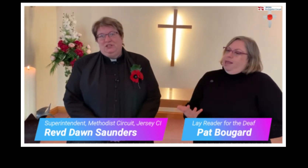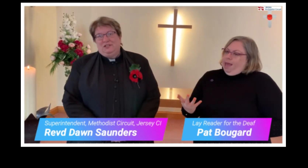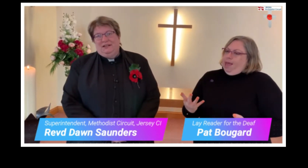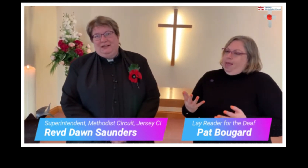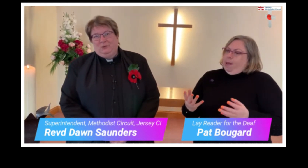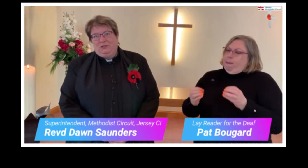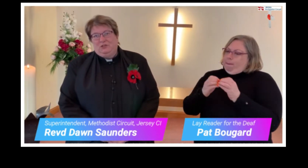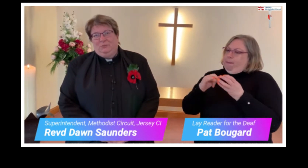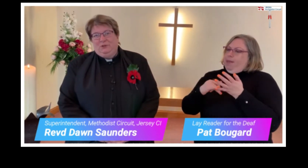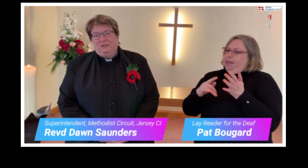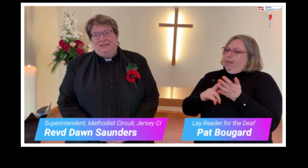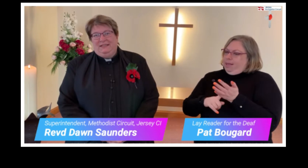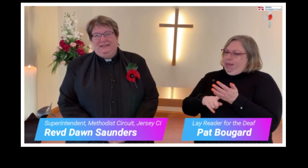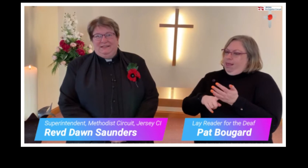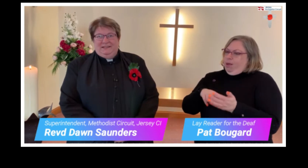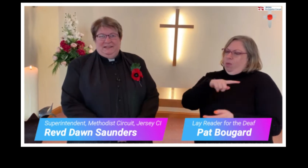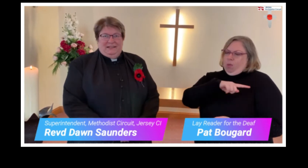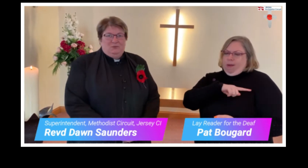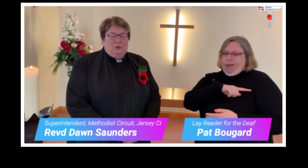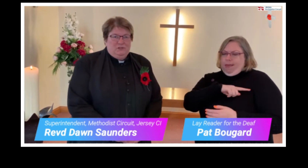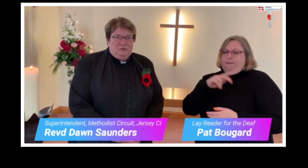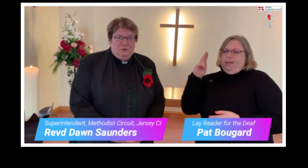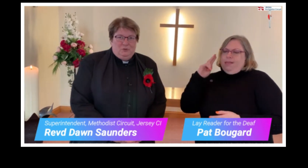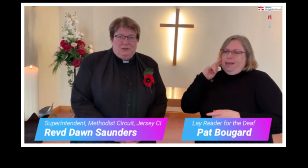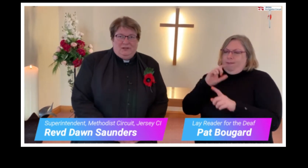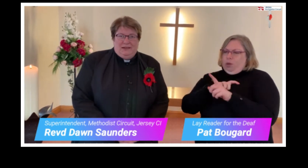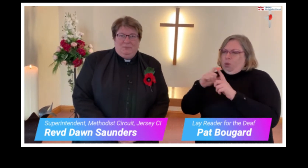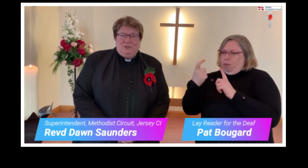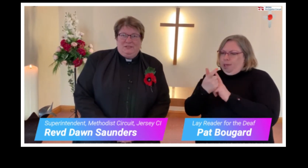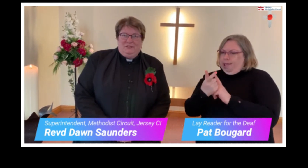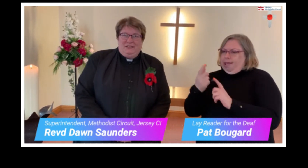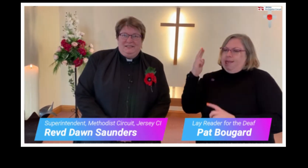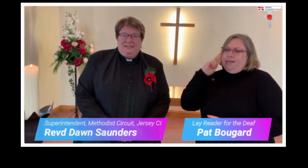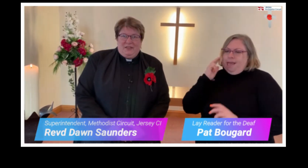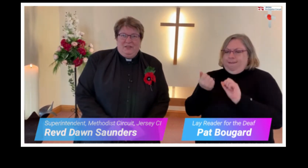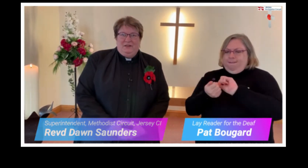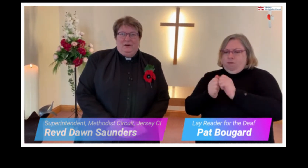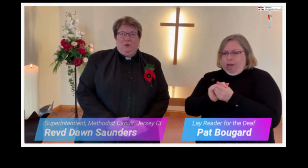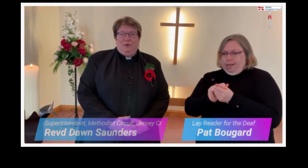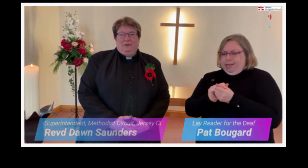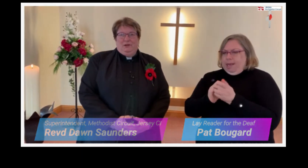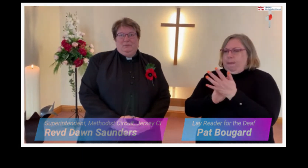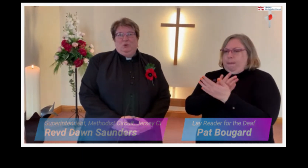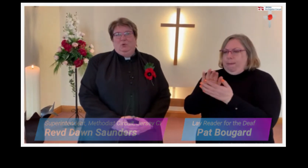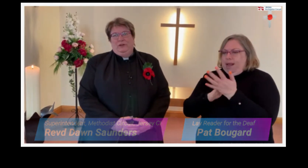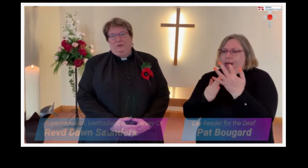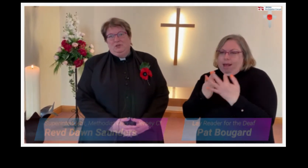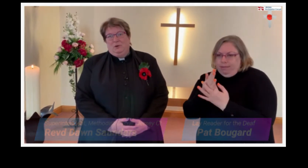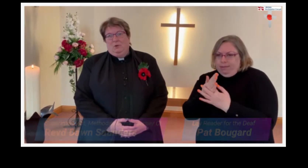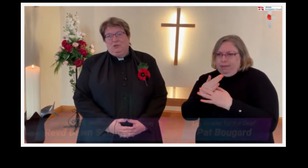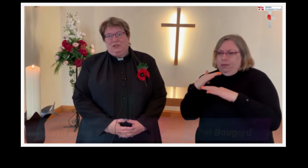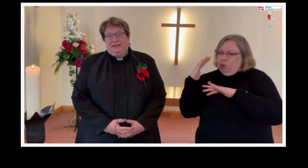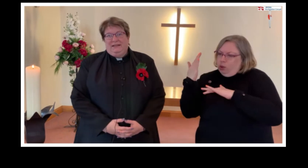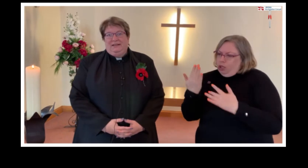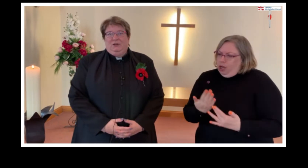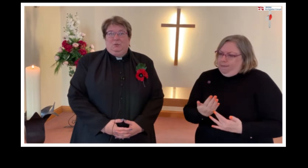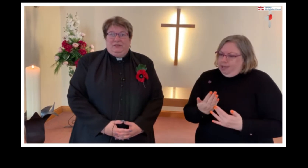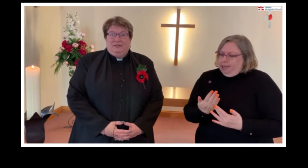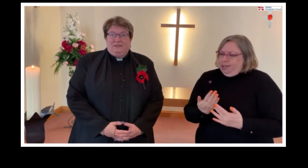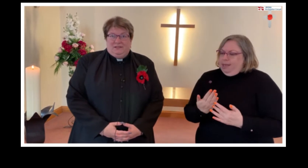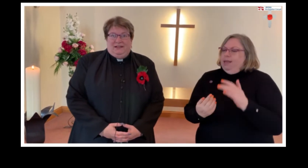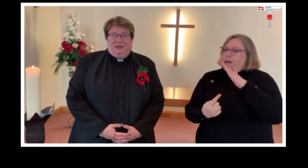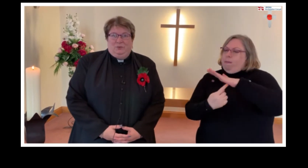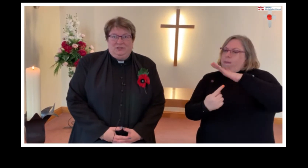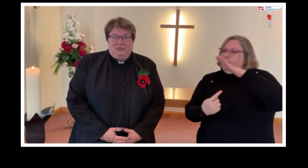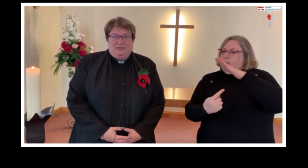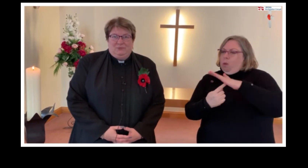the British Sign Language community. It's wonderful to work collaboratively together, and we welcome all those who are watching